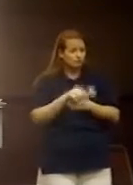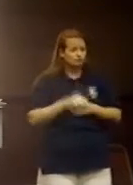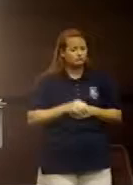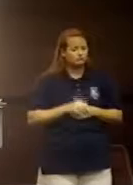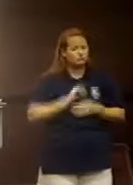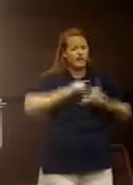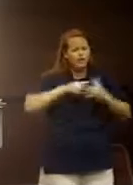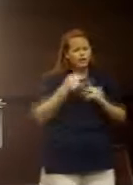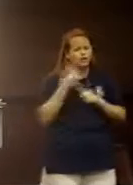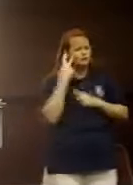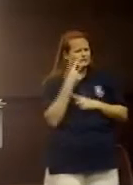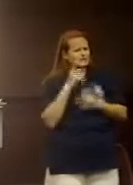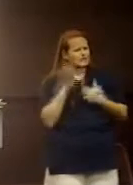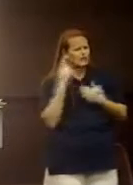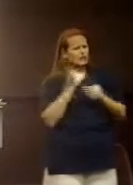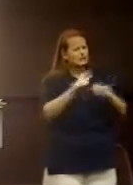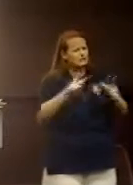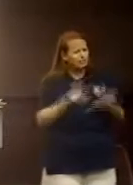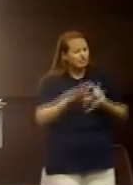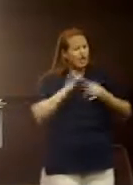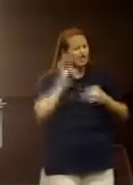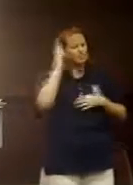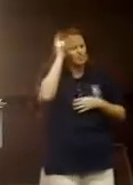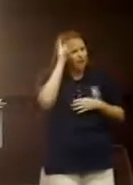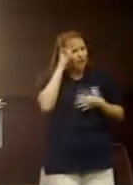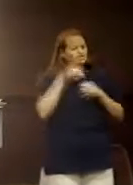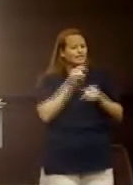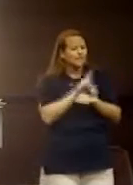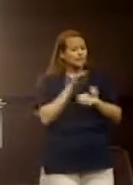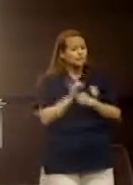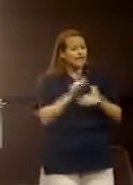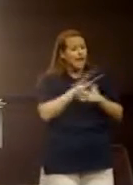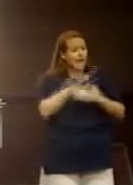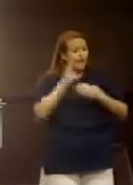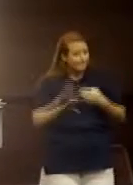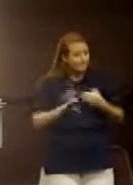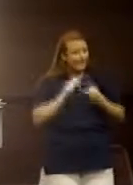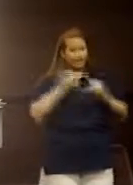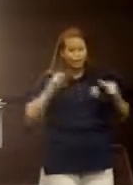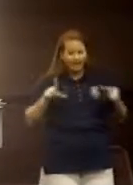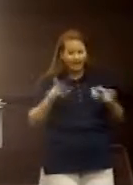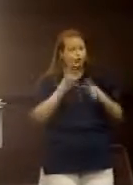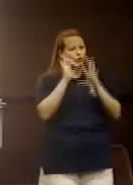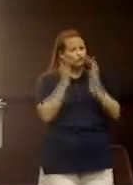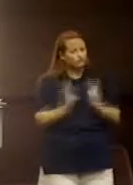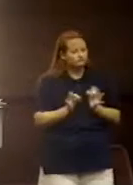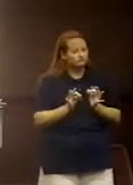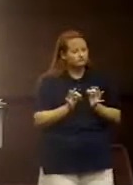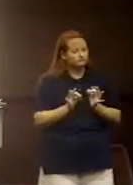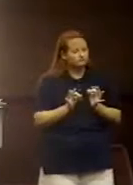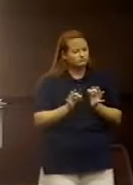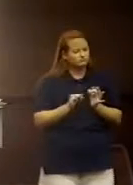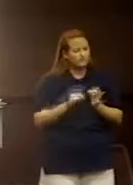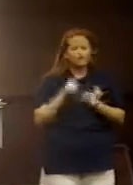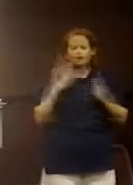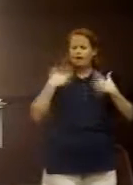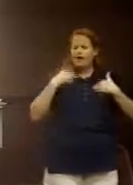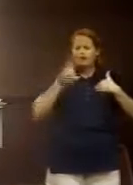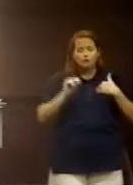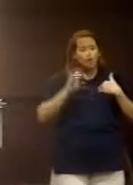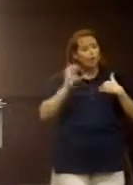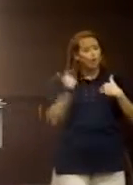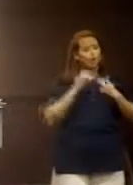I started to see that there was a lot of logic in using a complete grammatical form. I mean, you have no